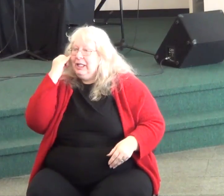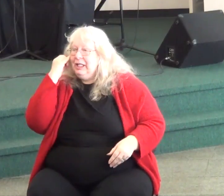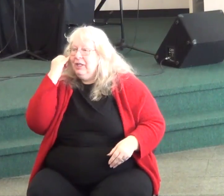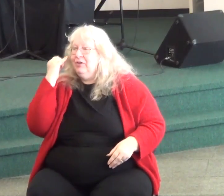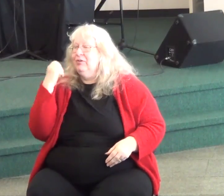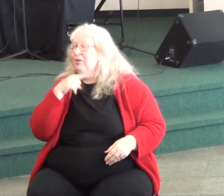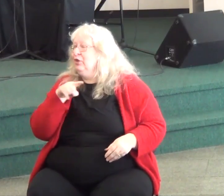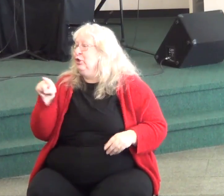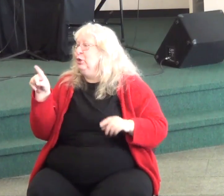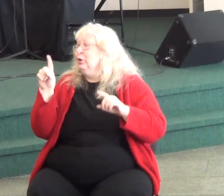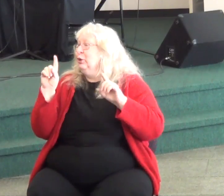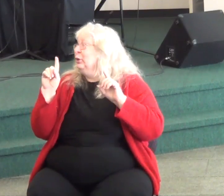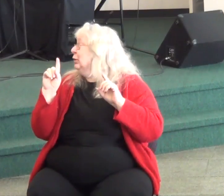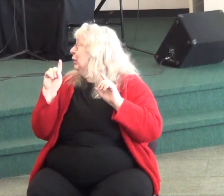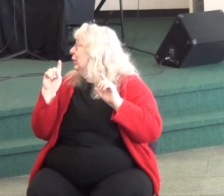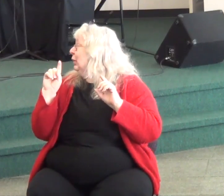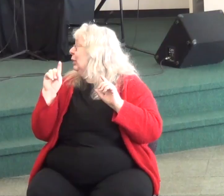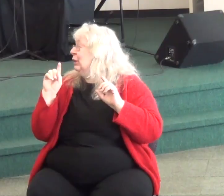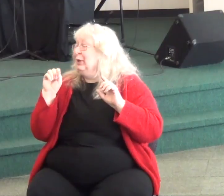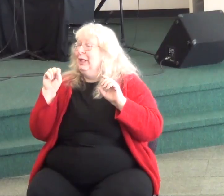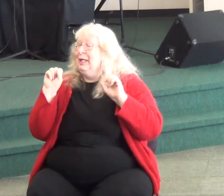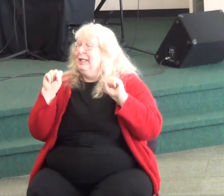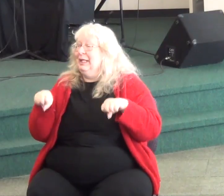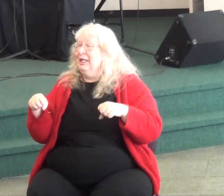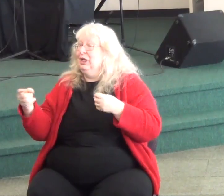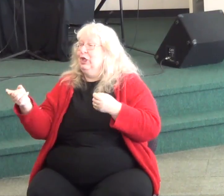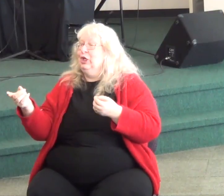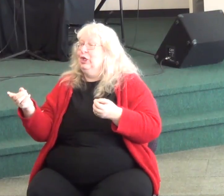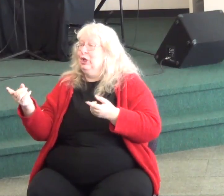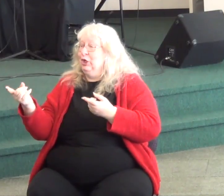Yes. Yes, there will.